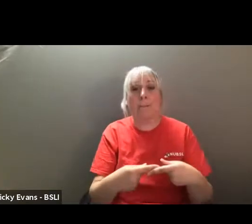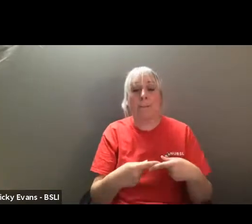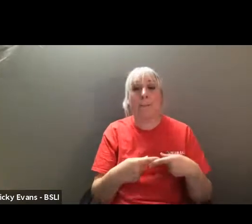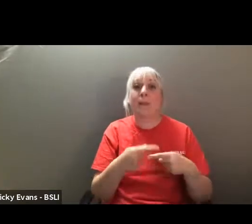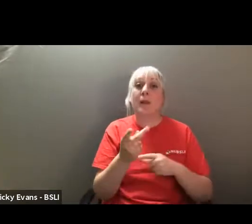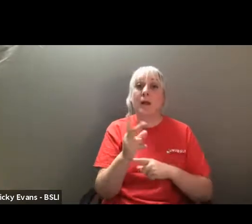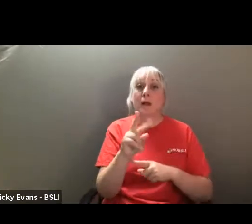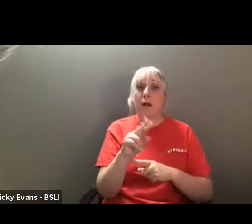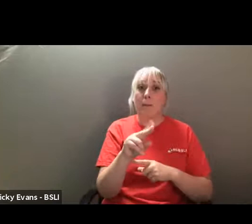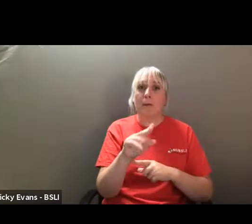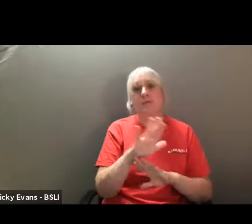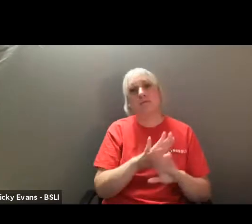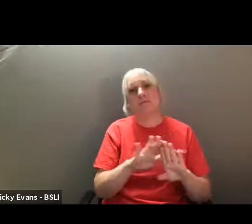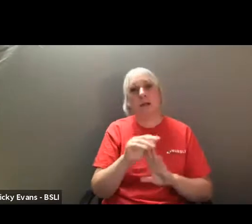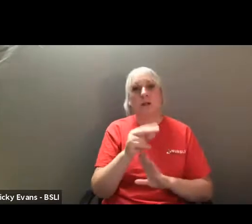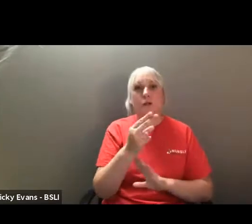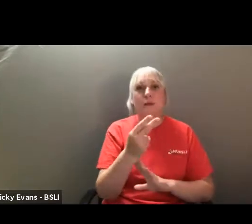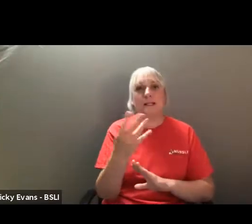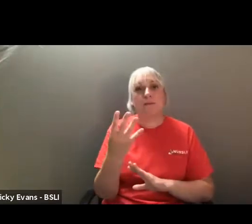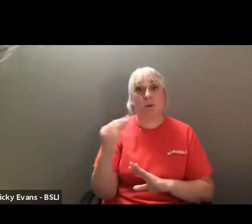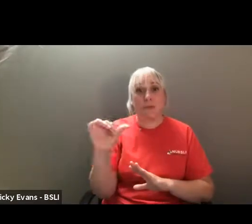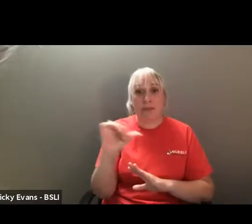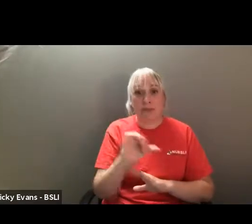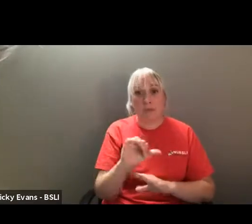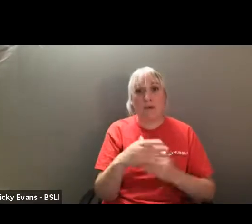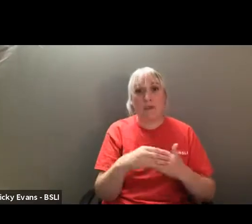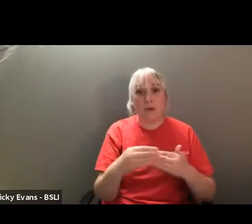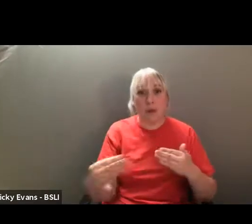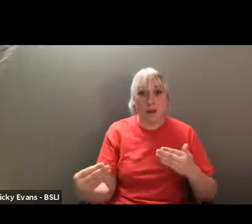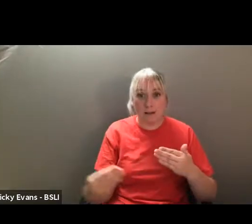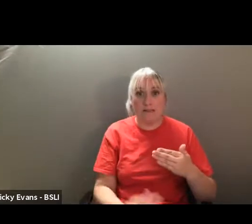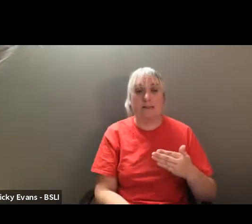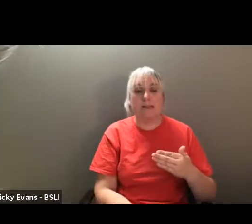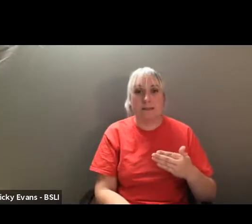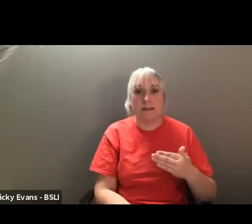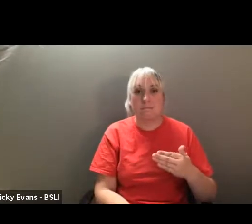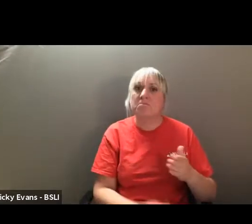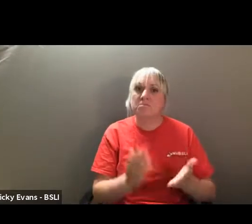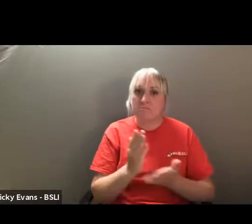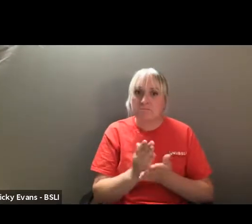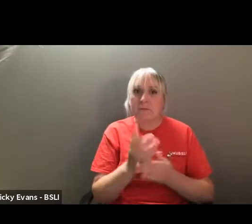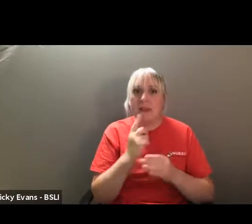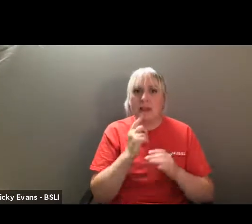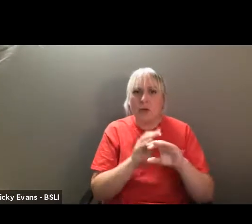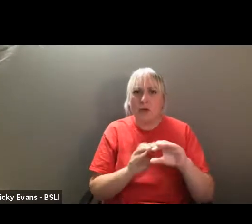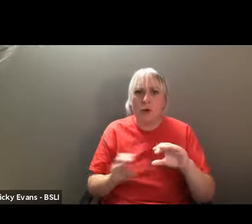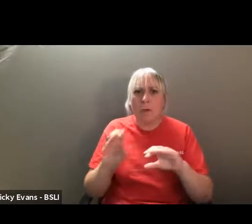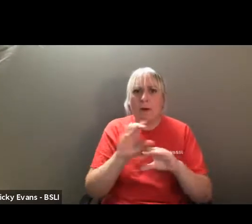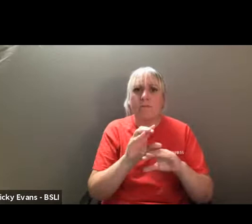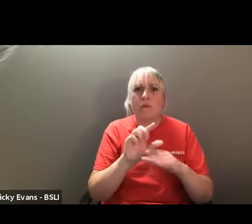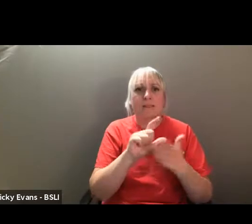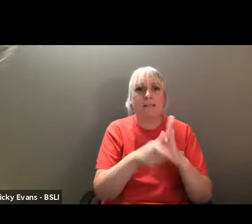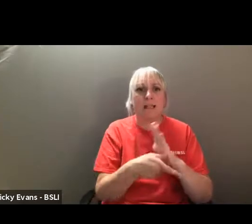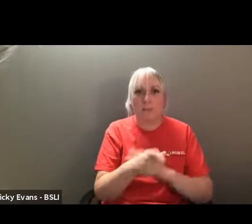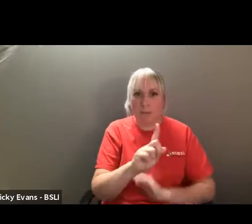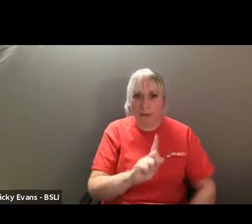about $24,000 a year. Now, there was a top up for people with disabilities